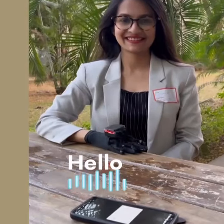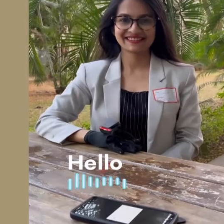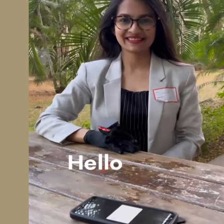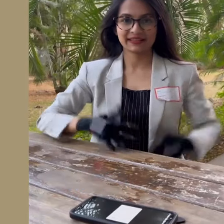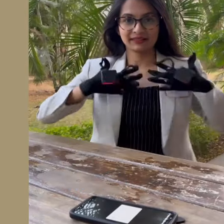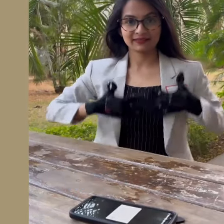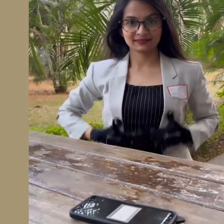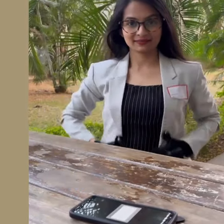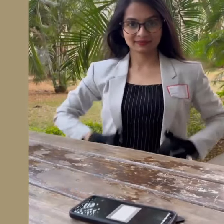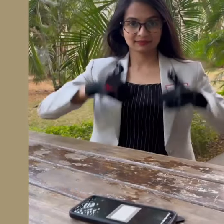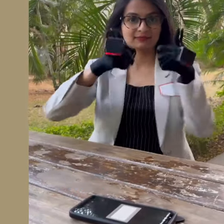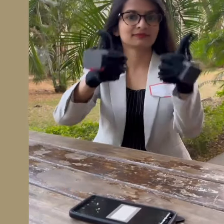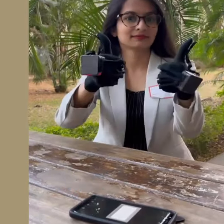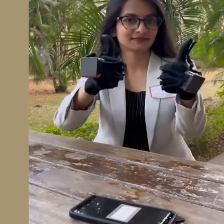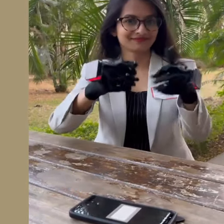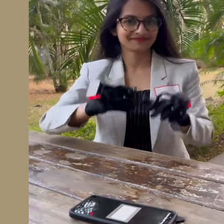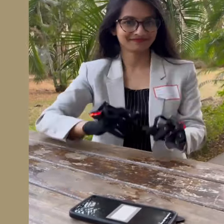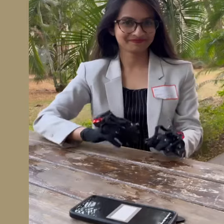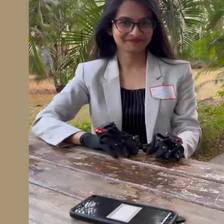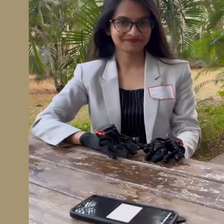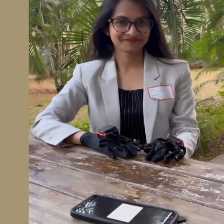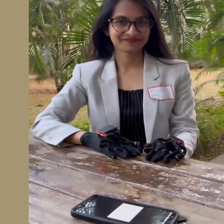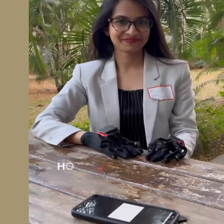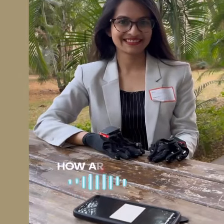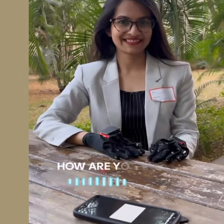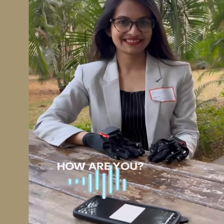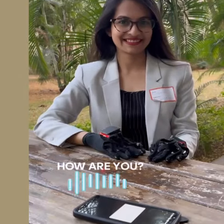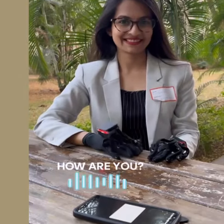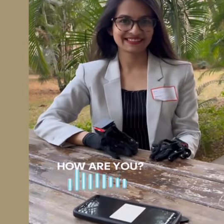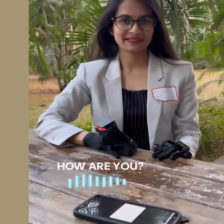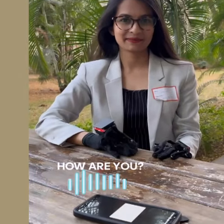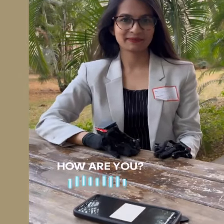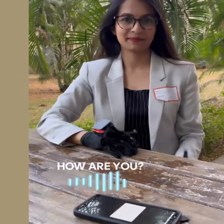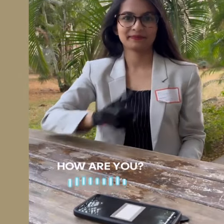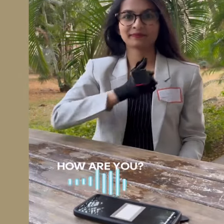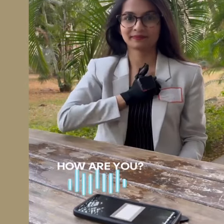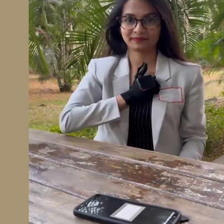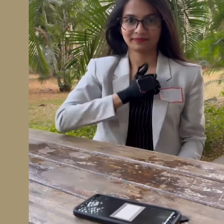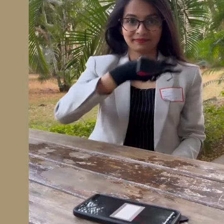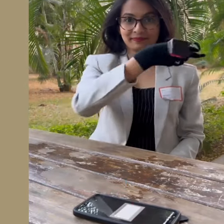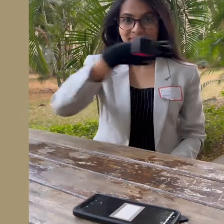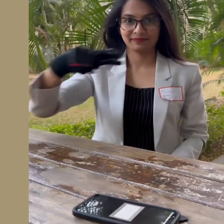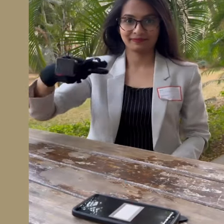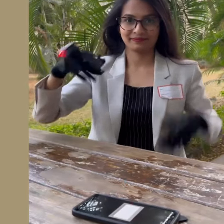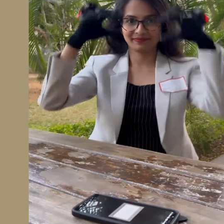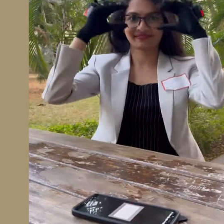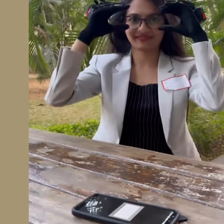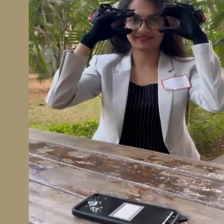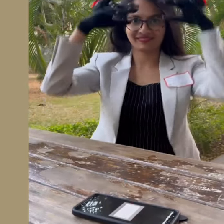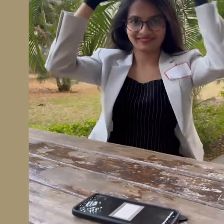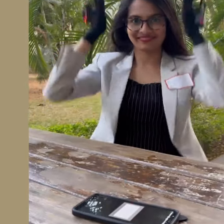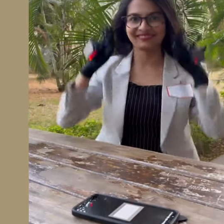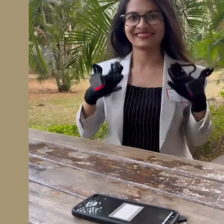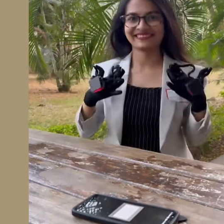programmed it with around 50 to 100 gestures. But going forward, we plan on making a vocabulary of around 500